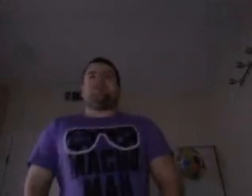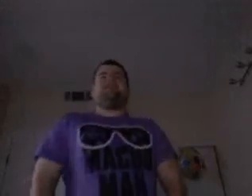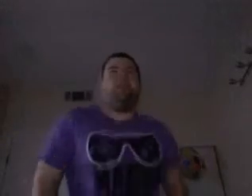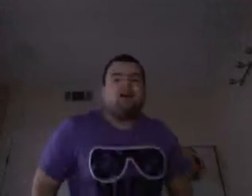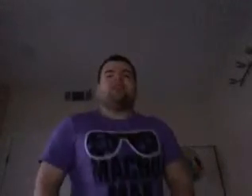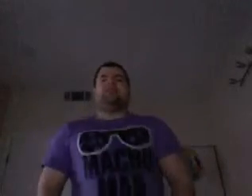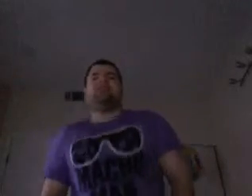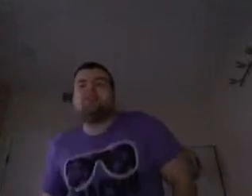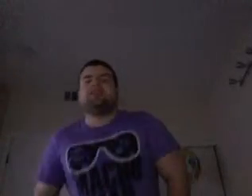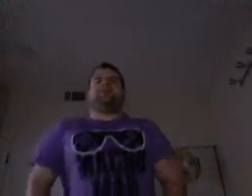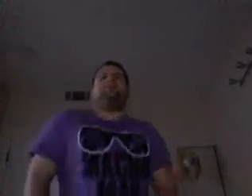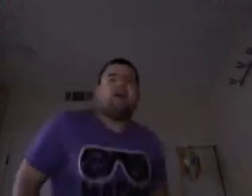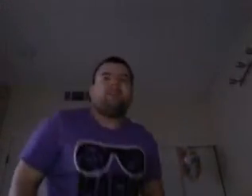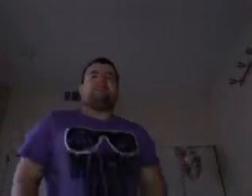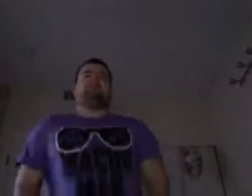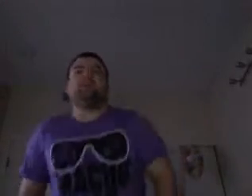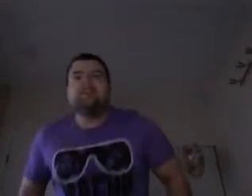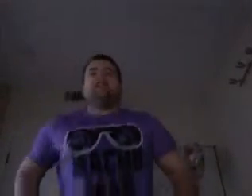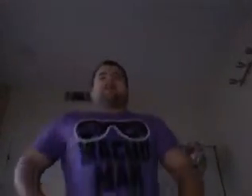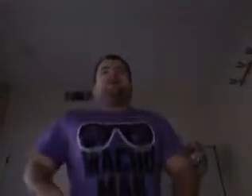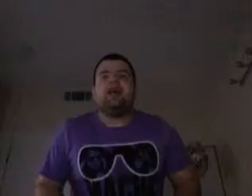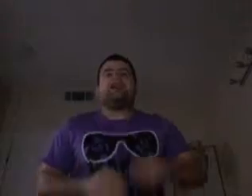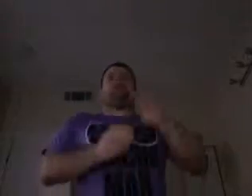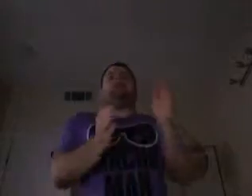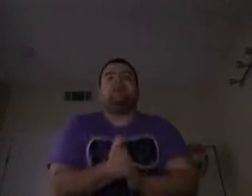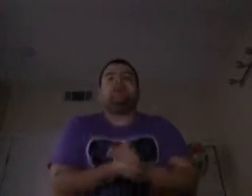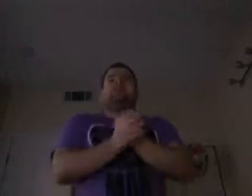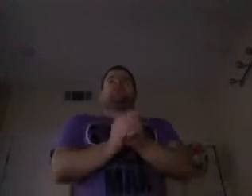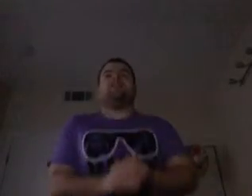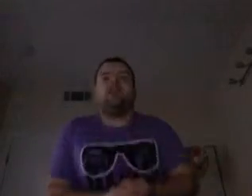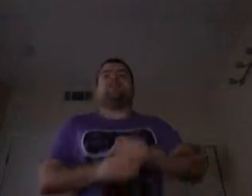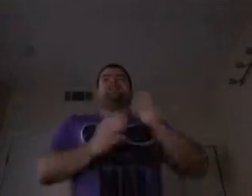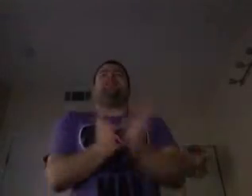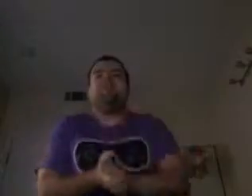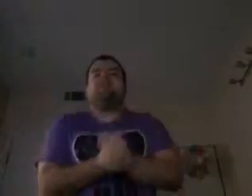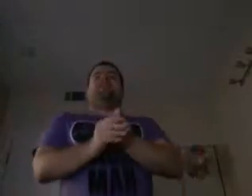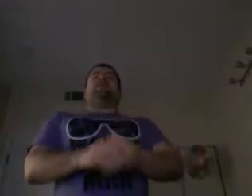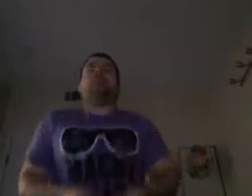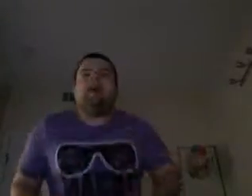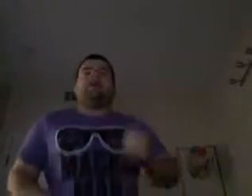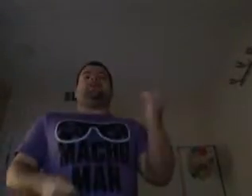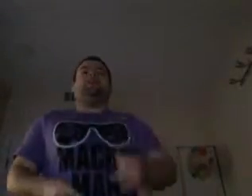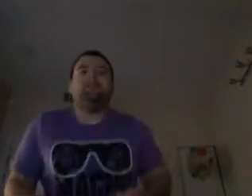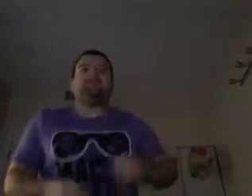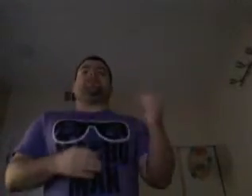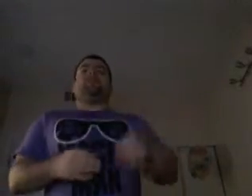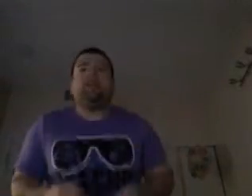defenseless. All the doctors are diseased. And the preachers all sinners. And police just